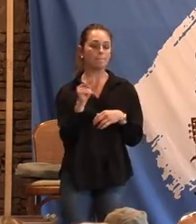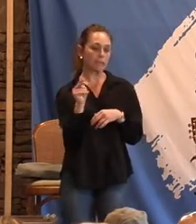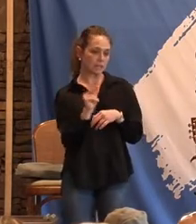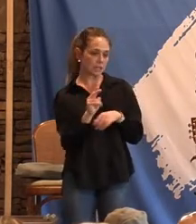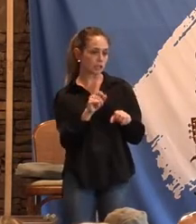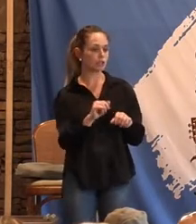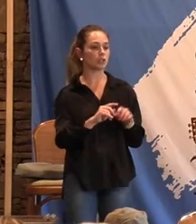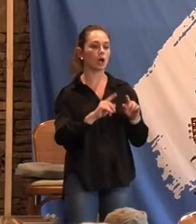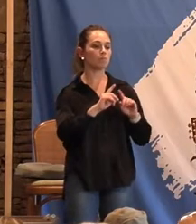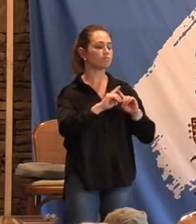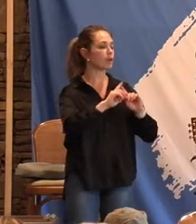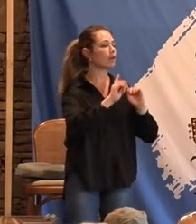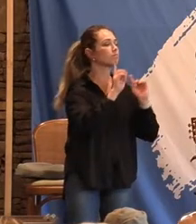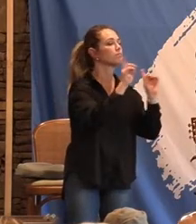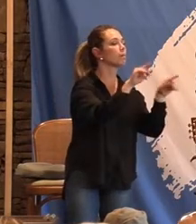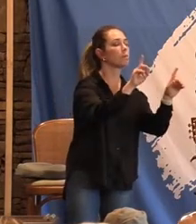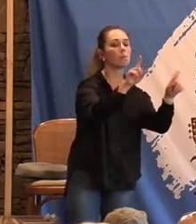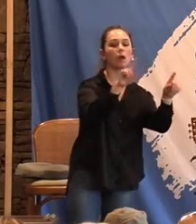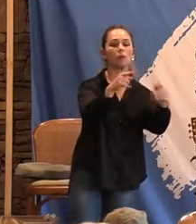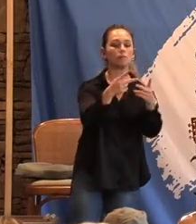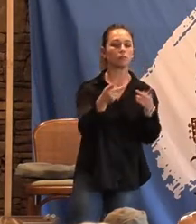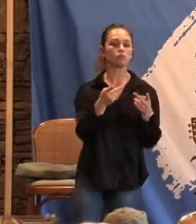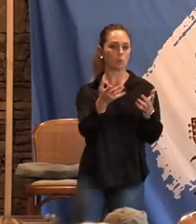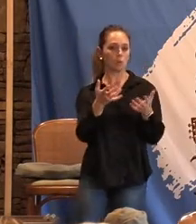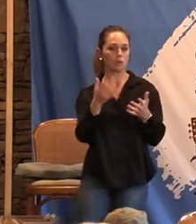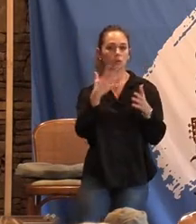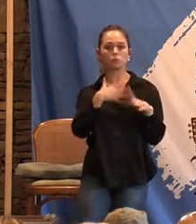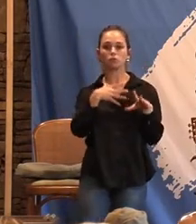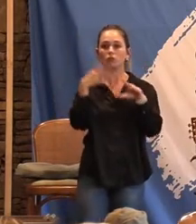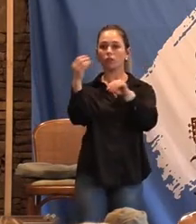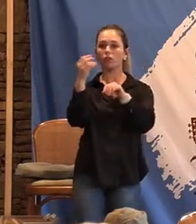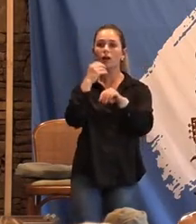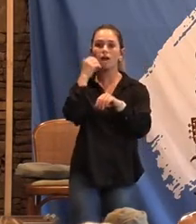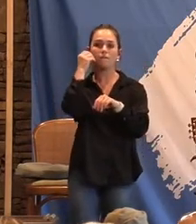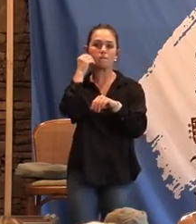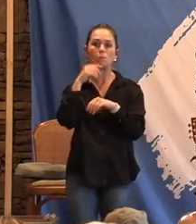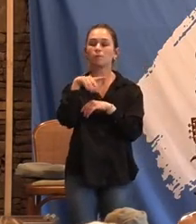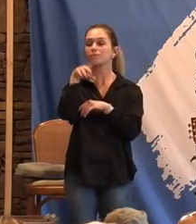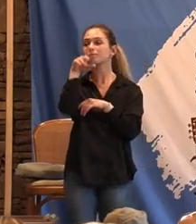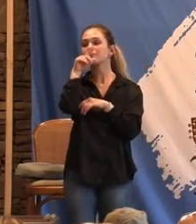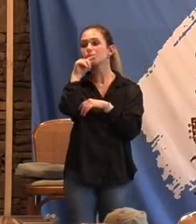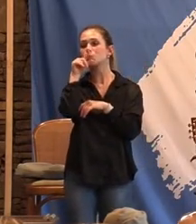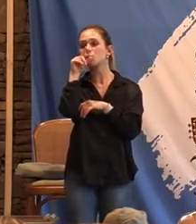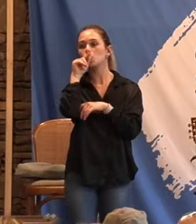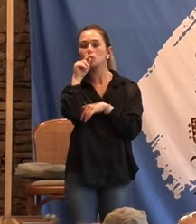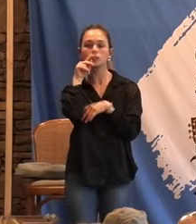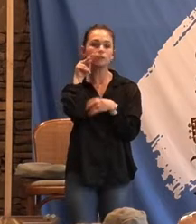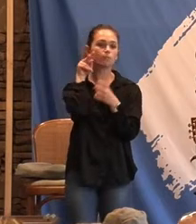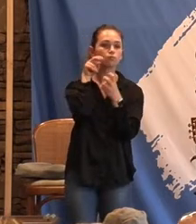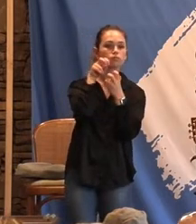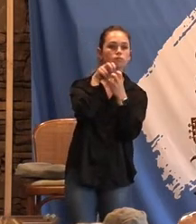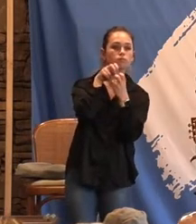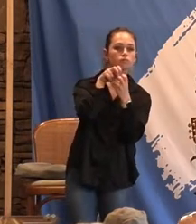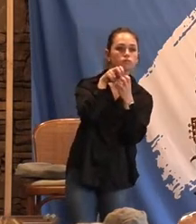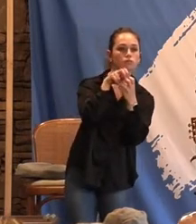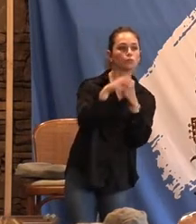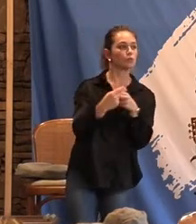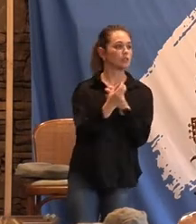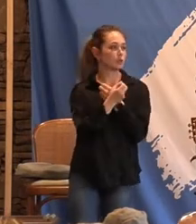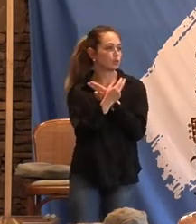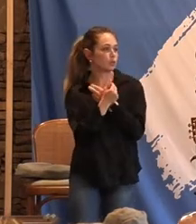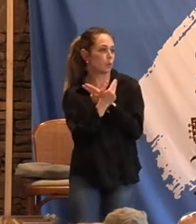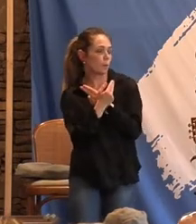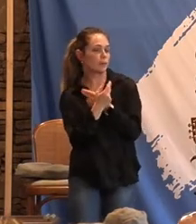go any place she wanted to go, because when she left home, the birds and the squirrels and the